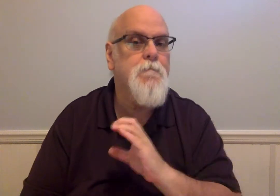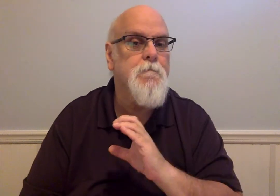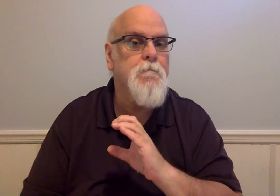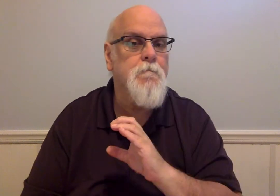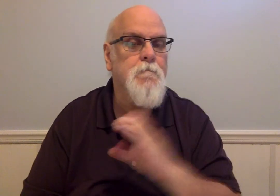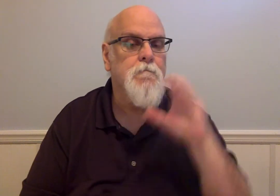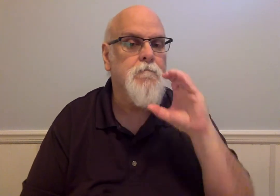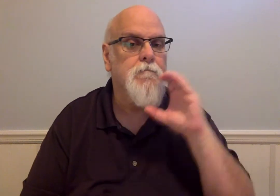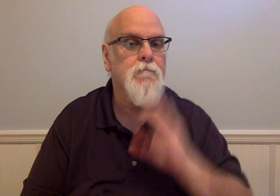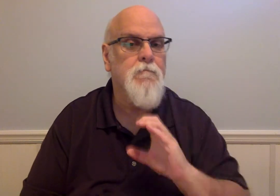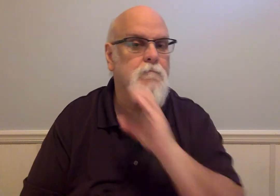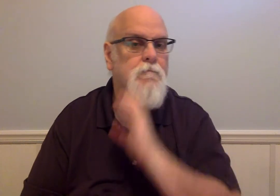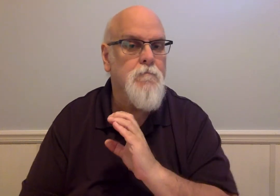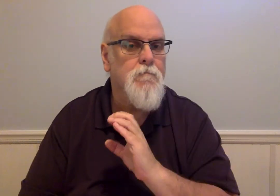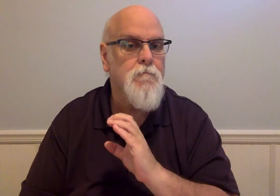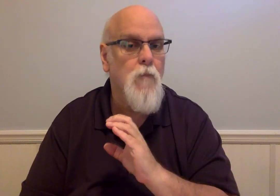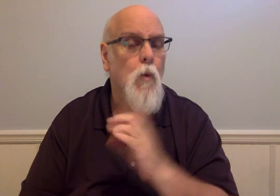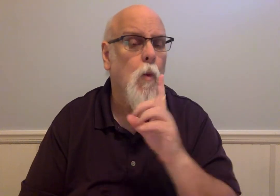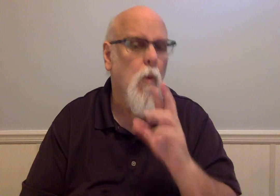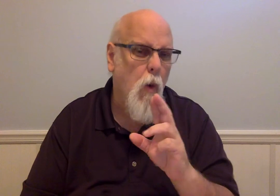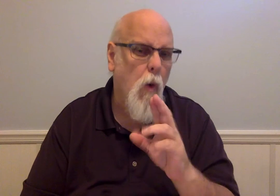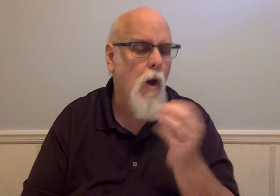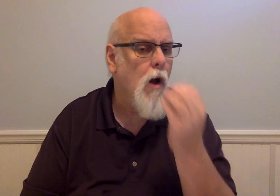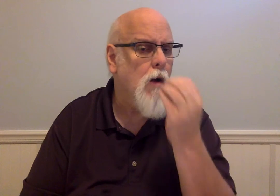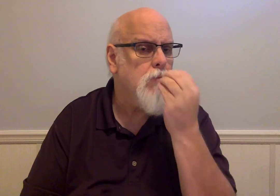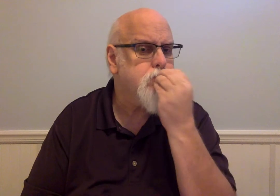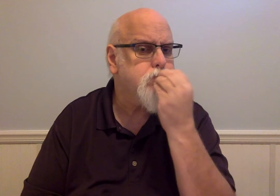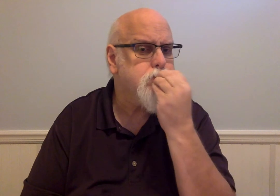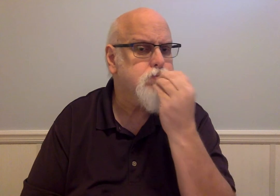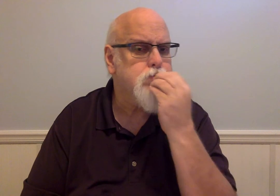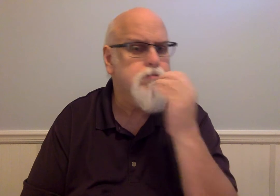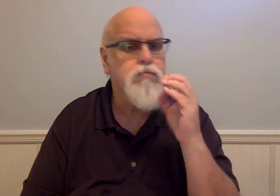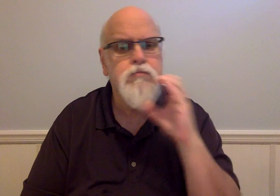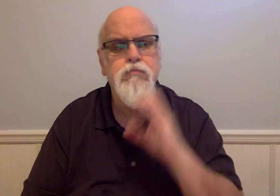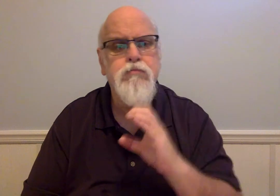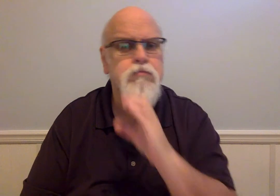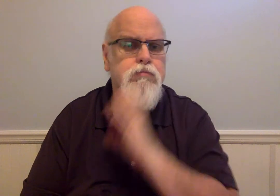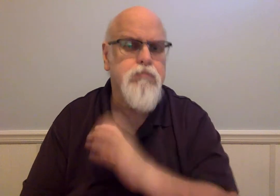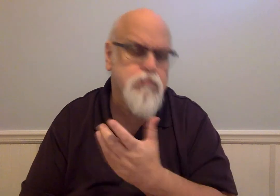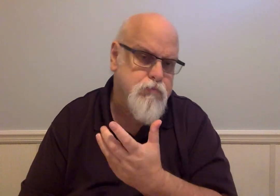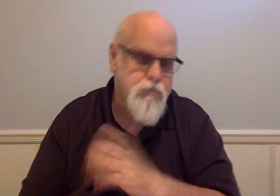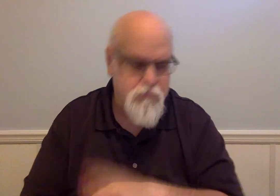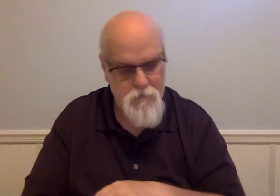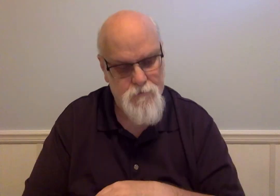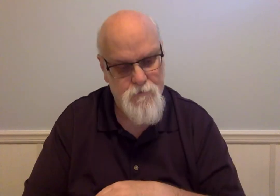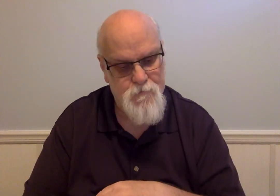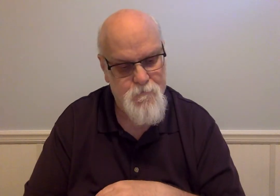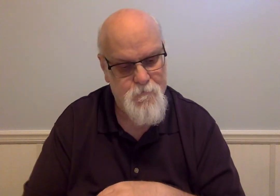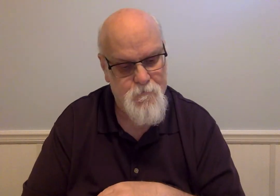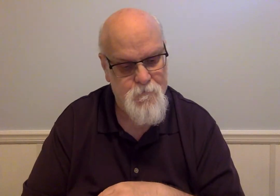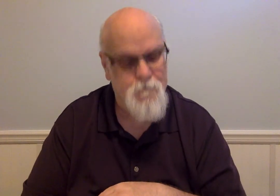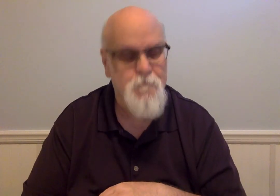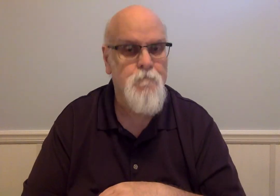A cafeteria, it's a C on your chin. Or you can say food and then the C for